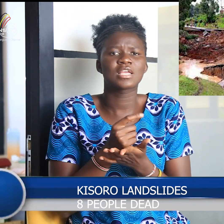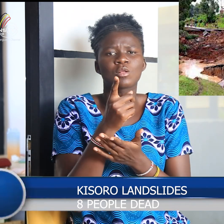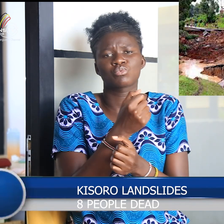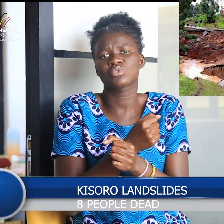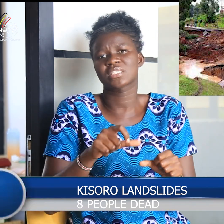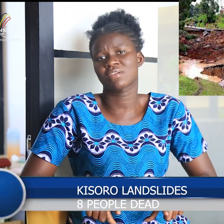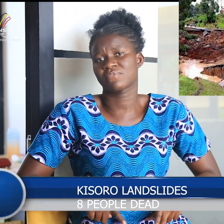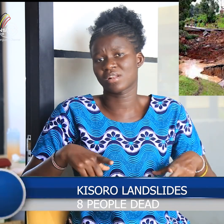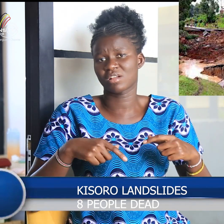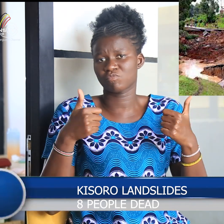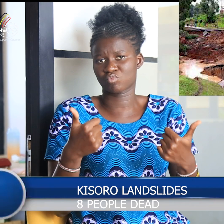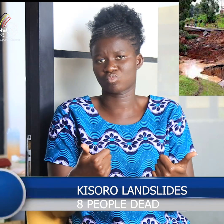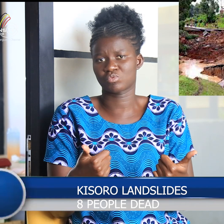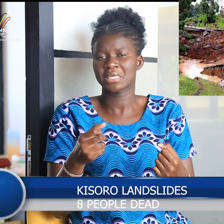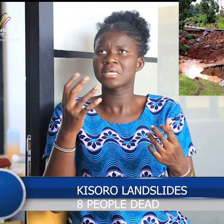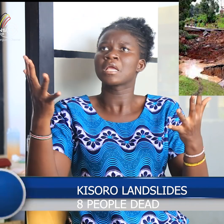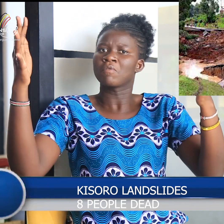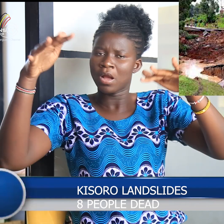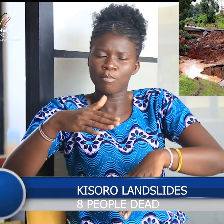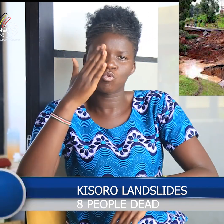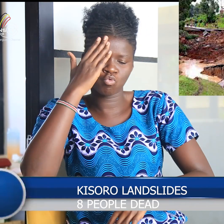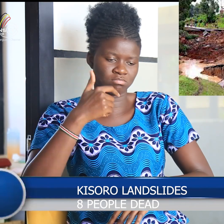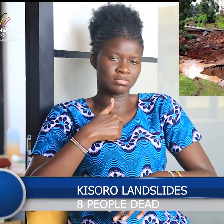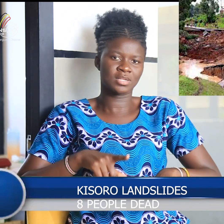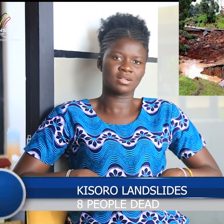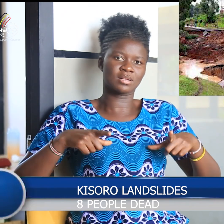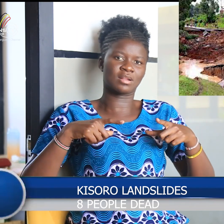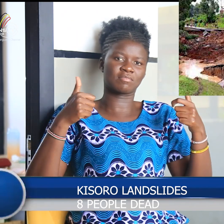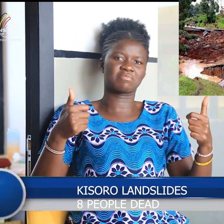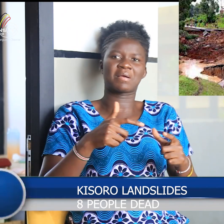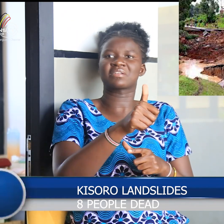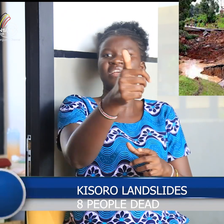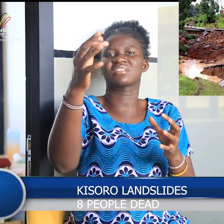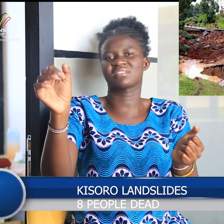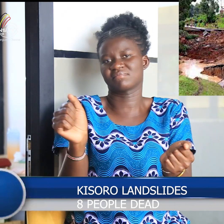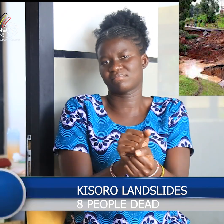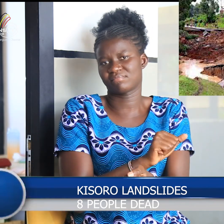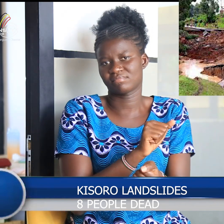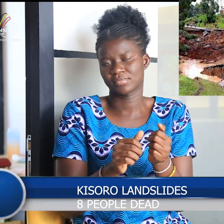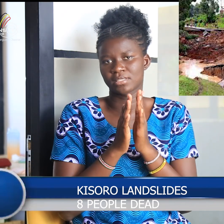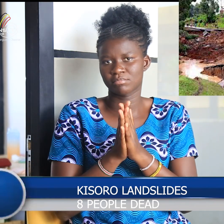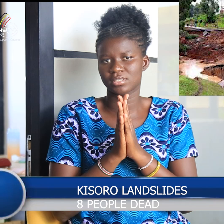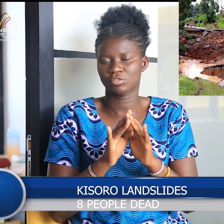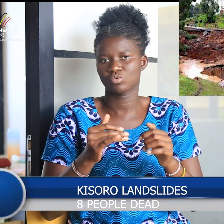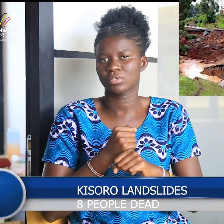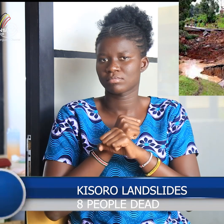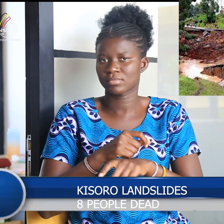such places and save your life. If you had issues of landslides and